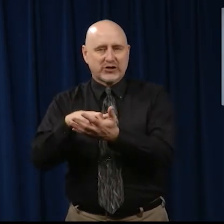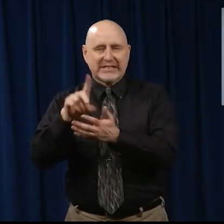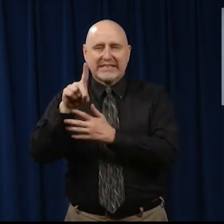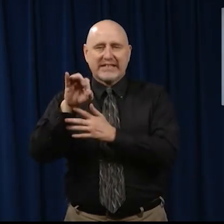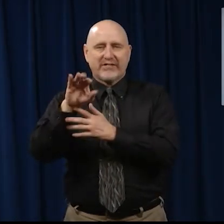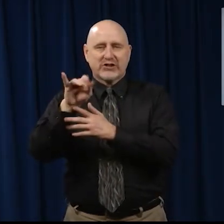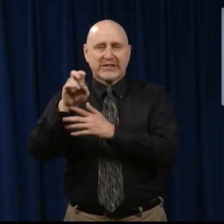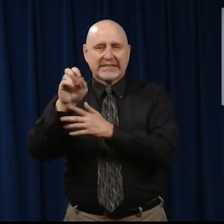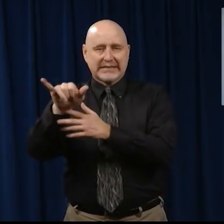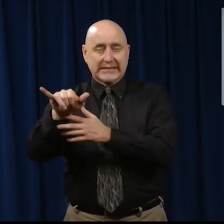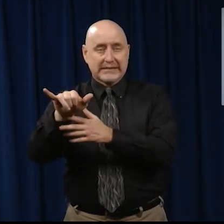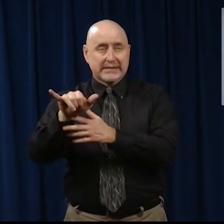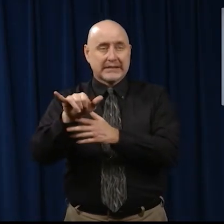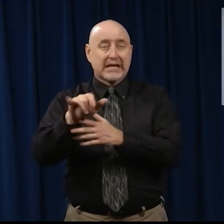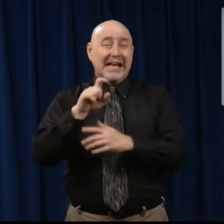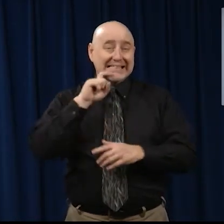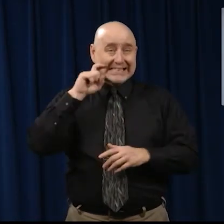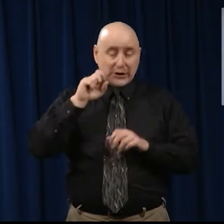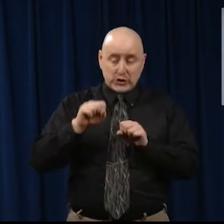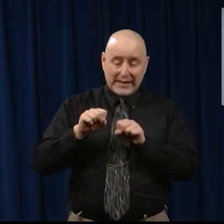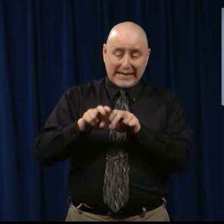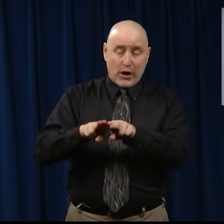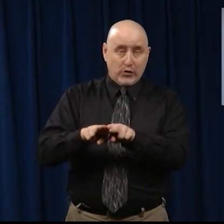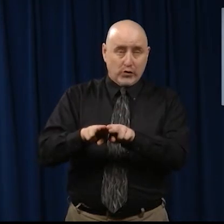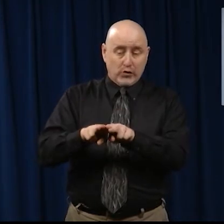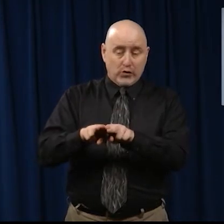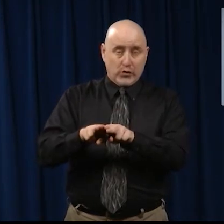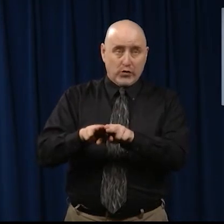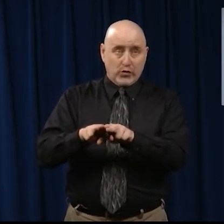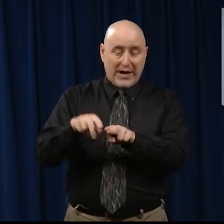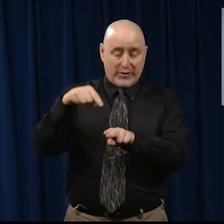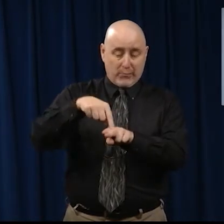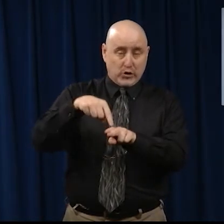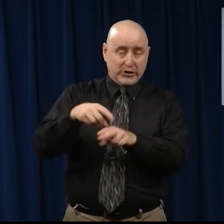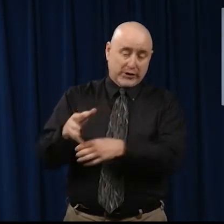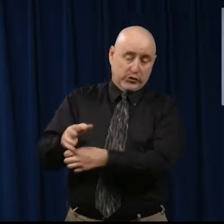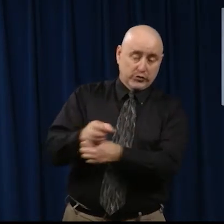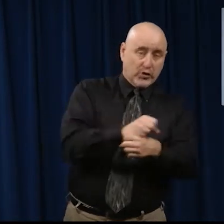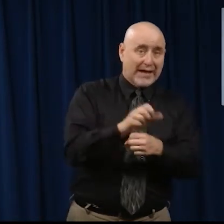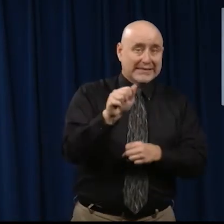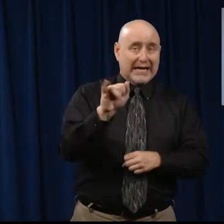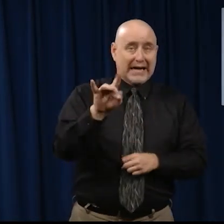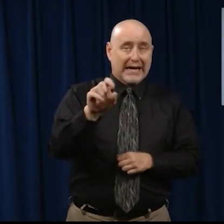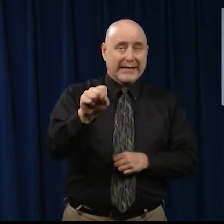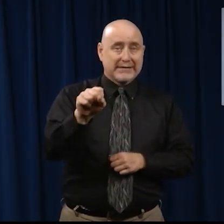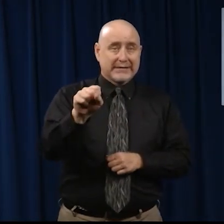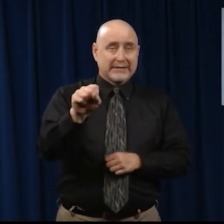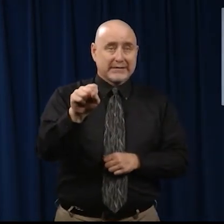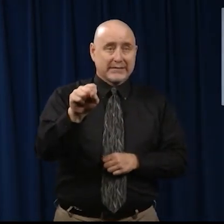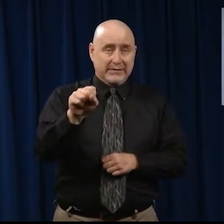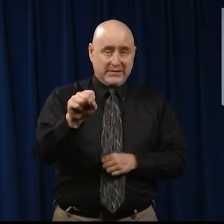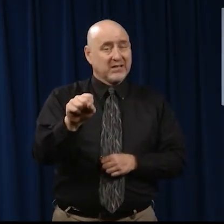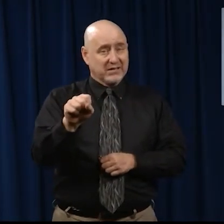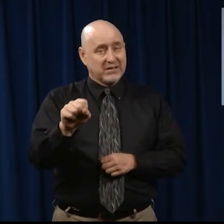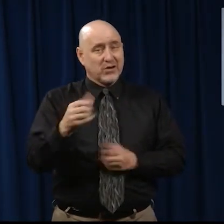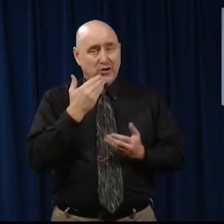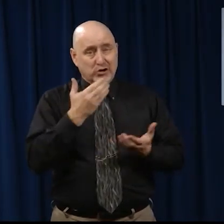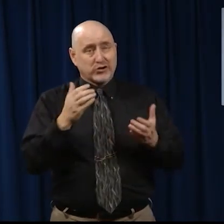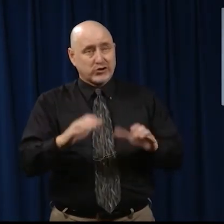know that at a sexual encounter, if a person contracts AIDS, there's a good chance that there